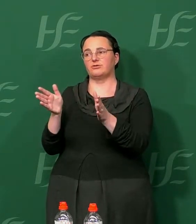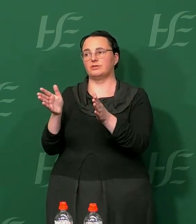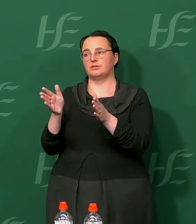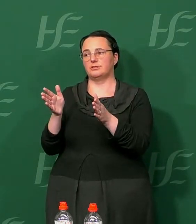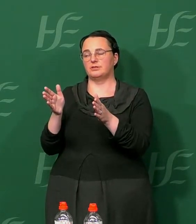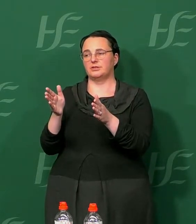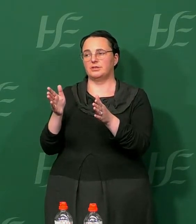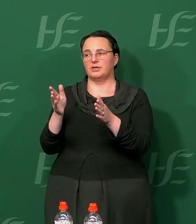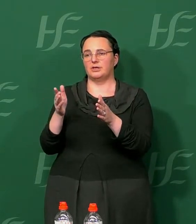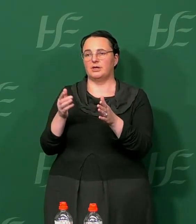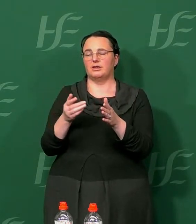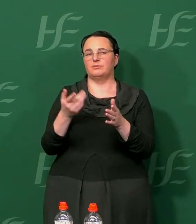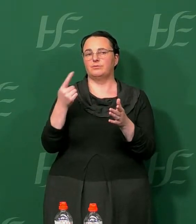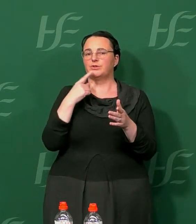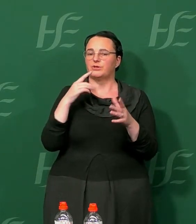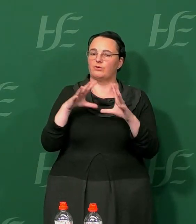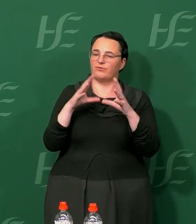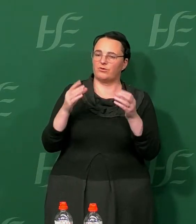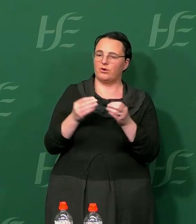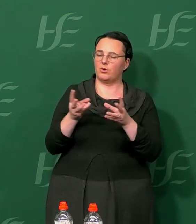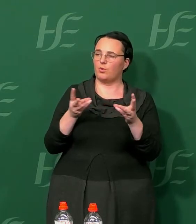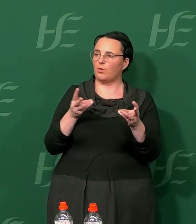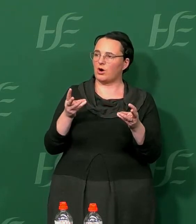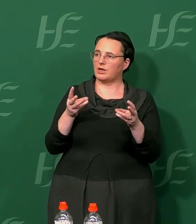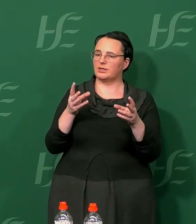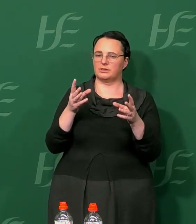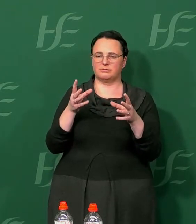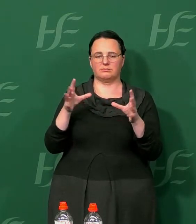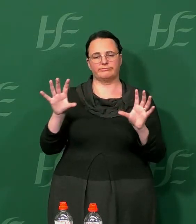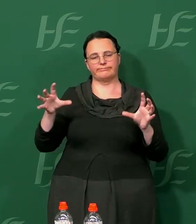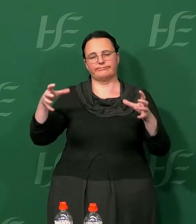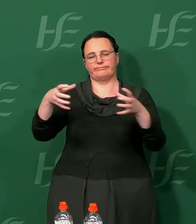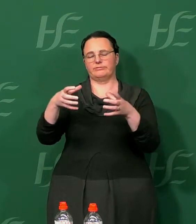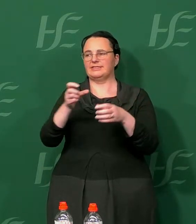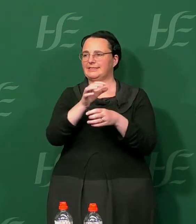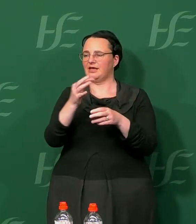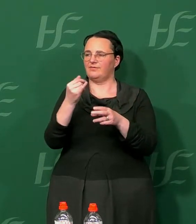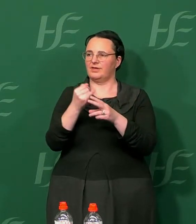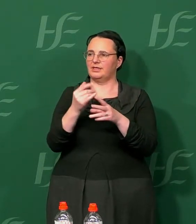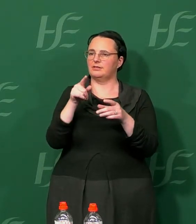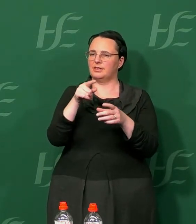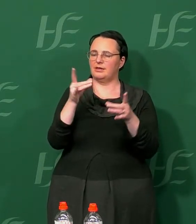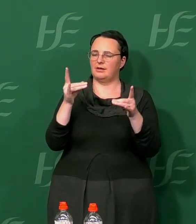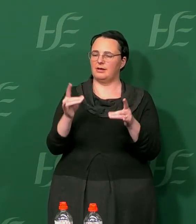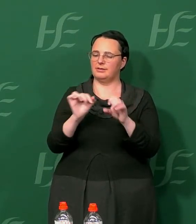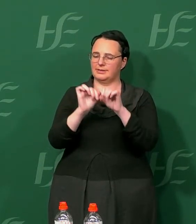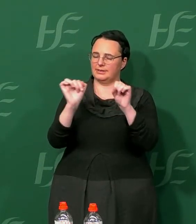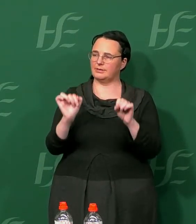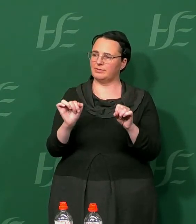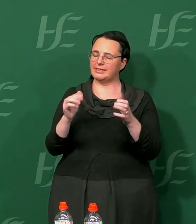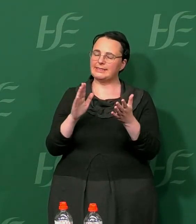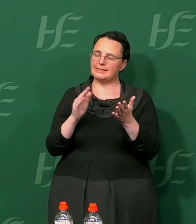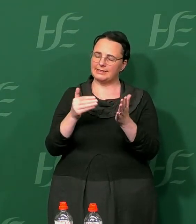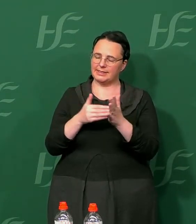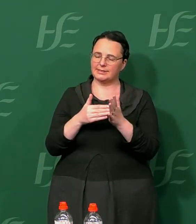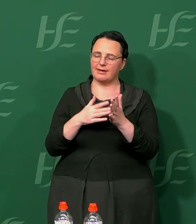healthcare workers, but the workforce in general and healthcare systems across the country. So yeah, they're obvious concerns for